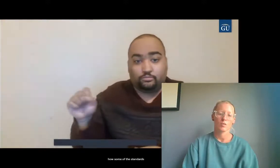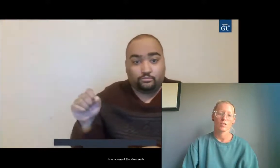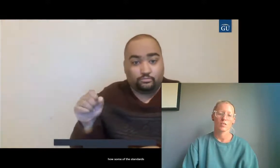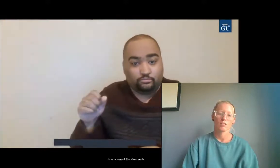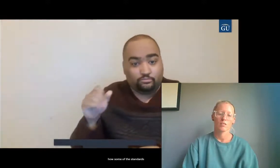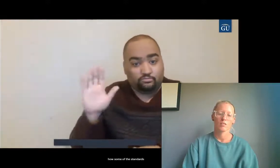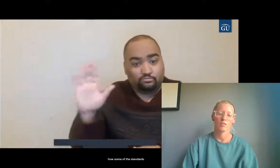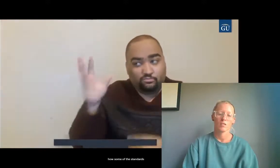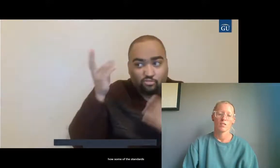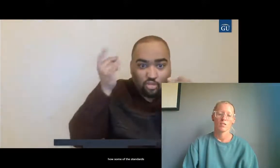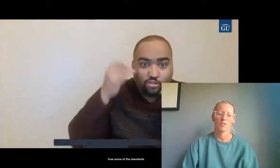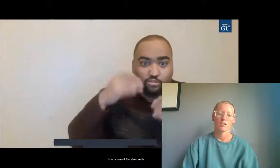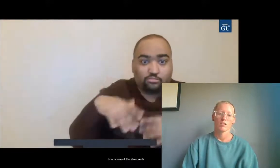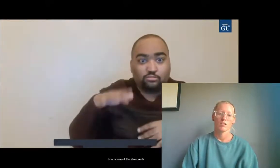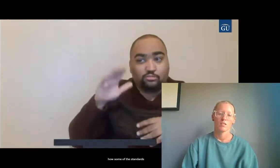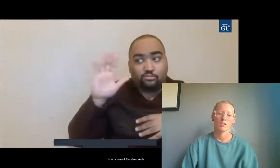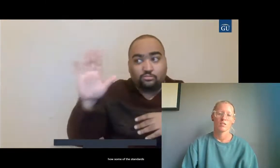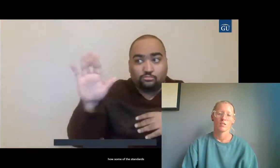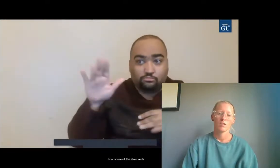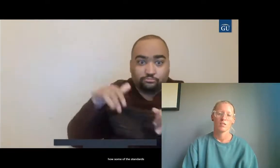different communities.